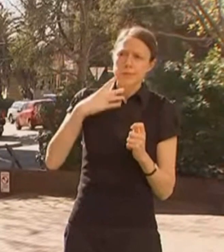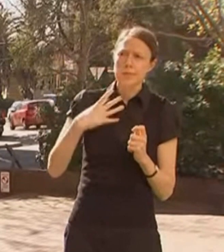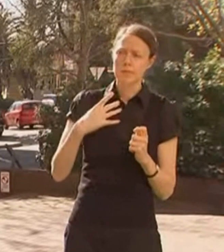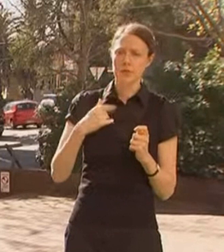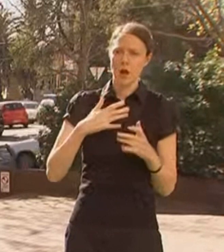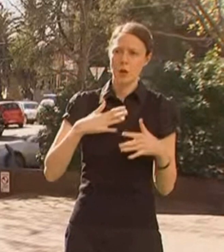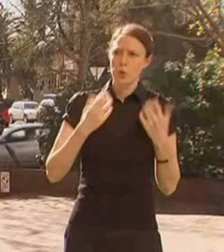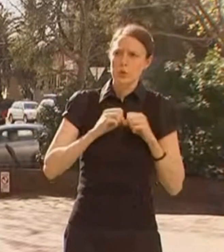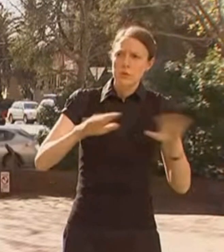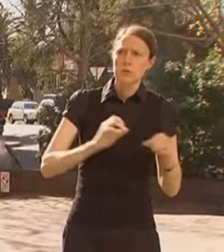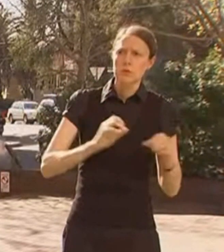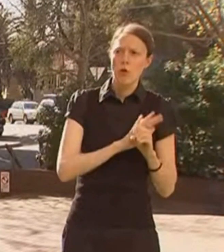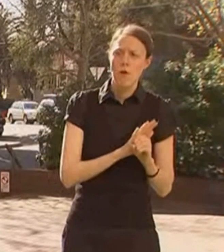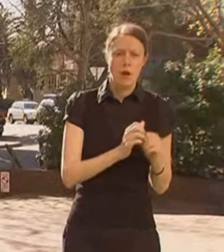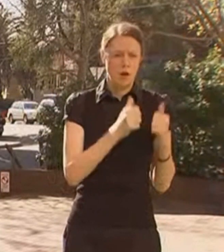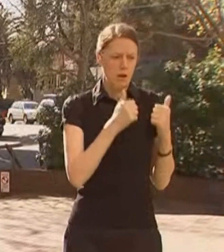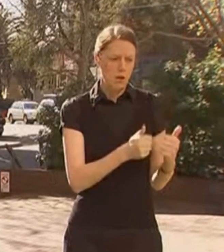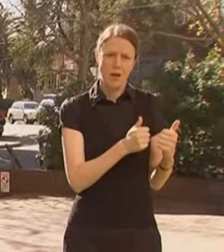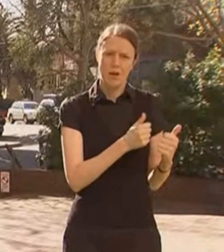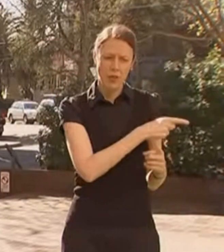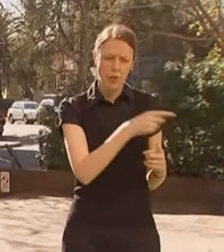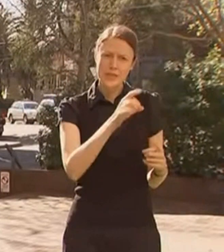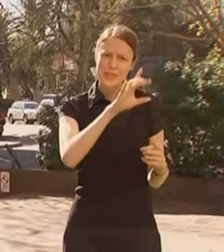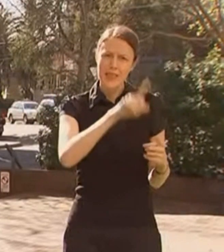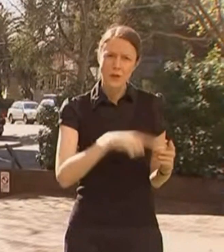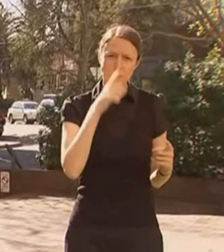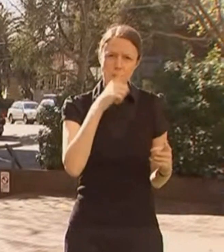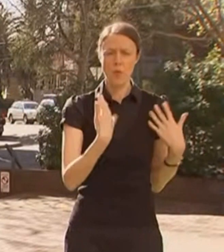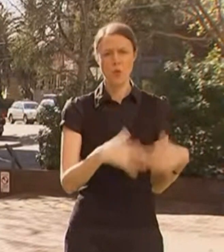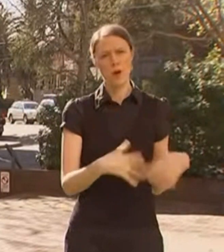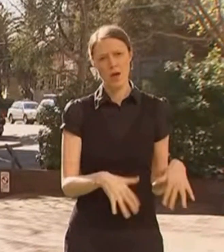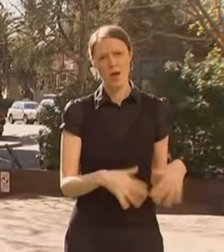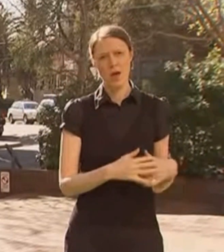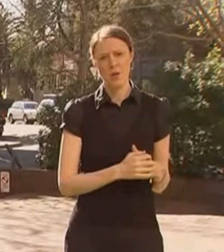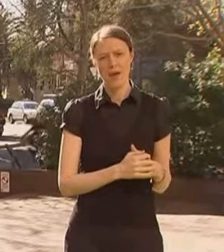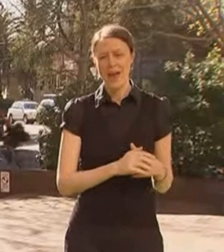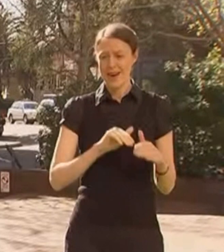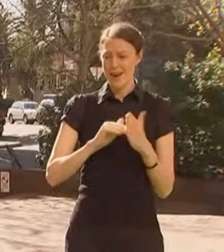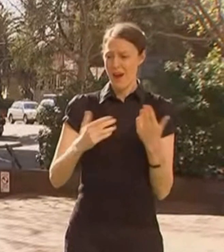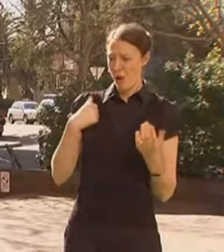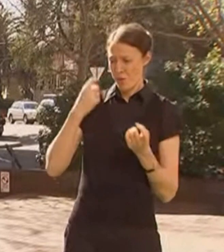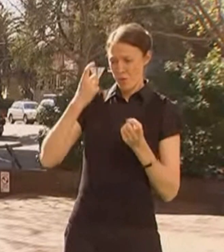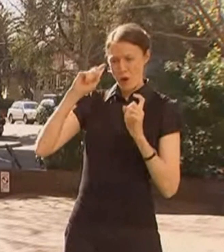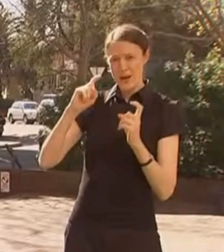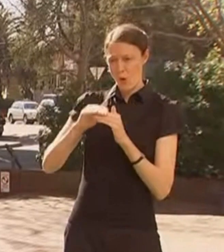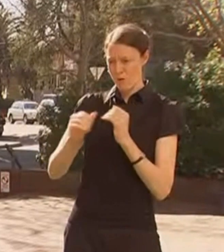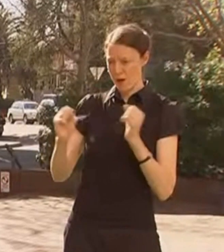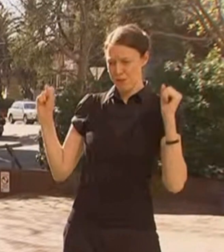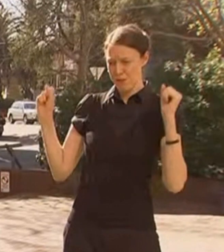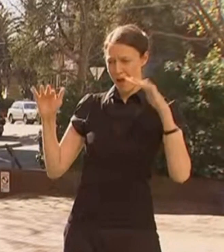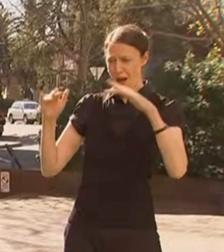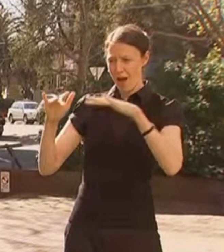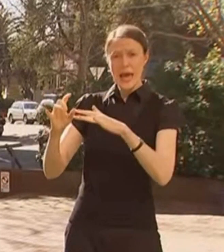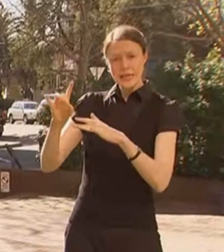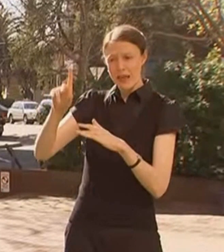10,000 people in the last 24 hours have come forward in that spirit of goodwill, in that spirit of caring about the entire community to